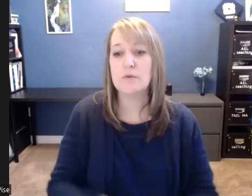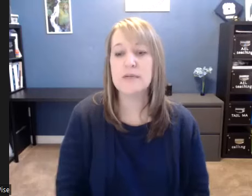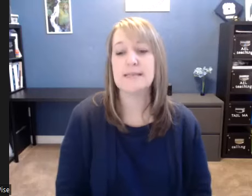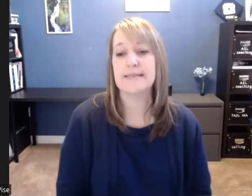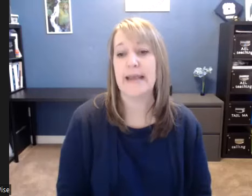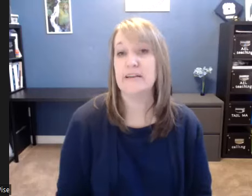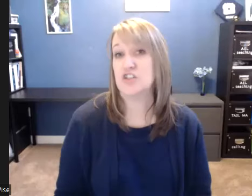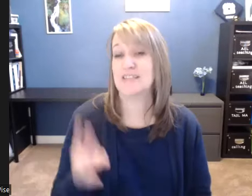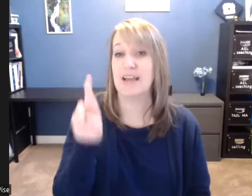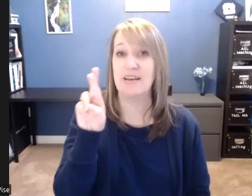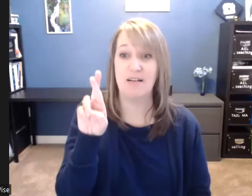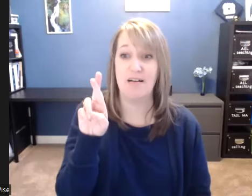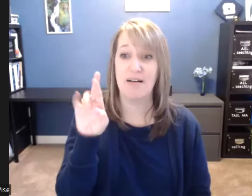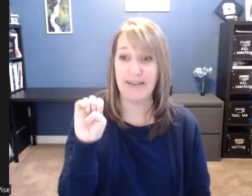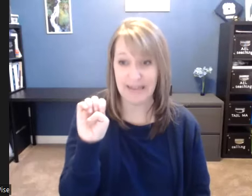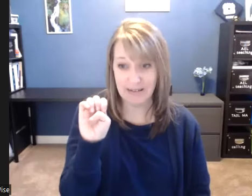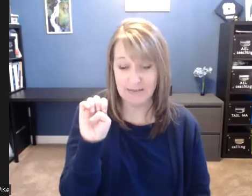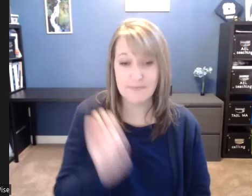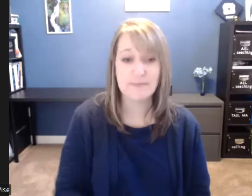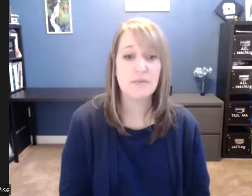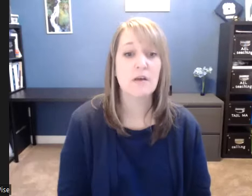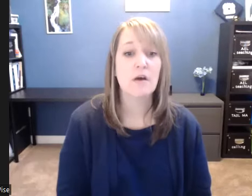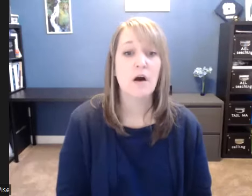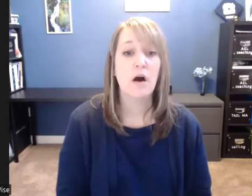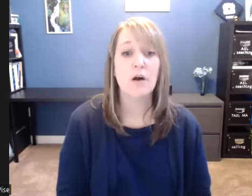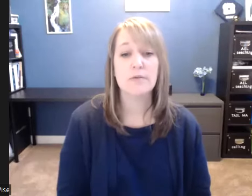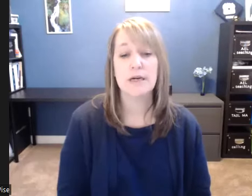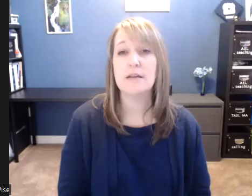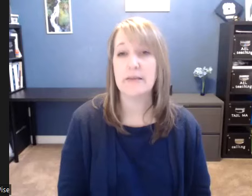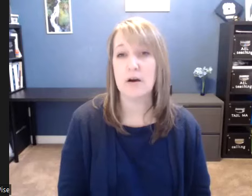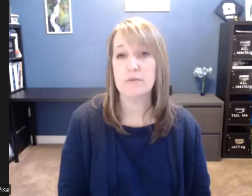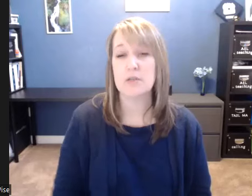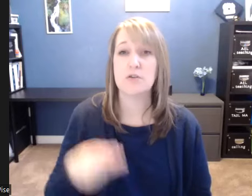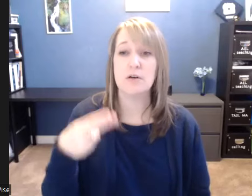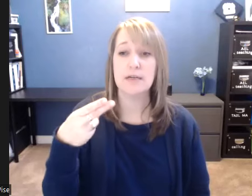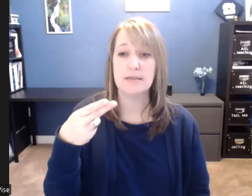Real estate is just signed RE. Hardware, like the hardware store, is